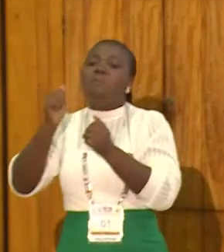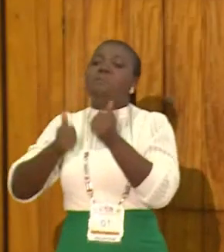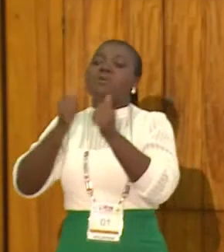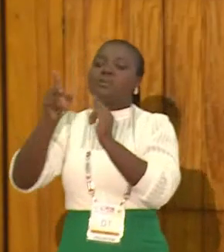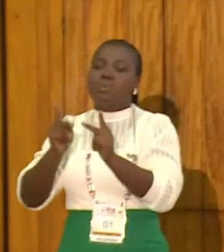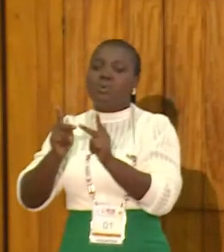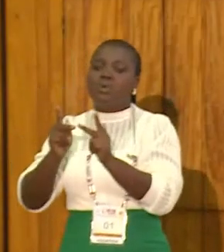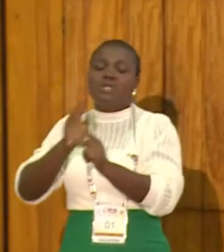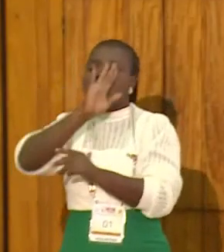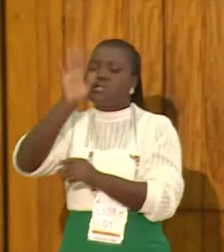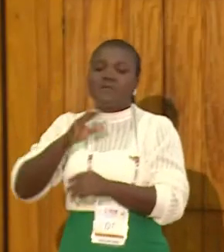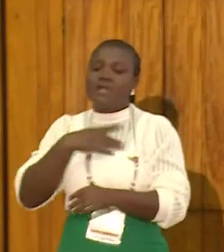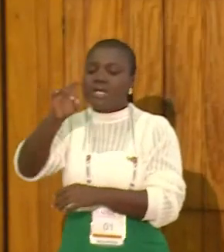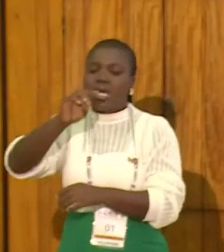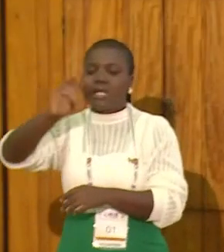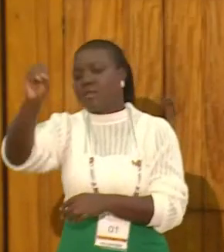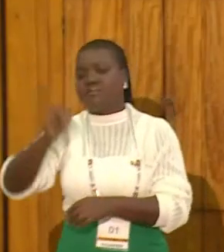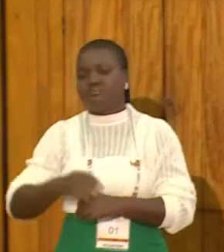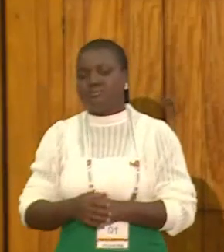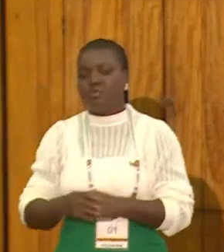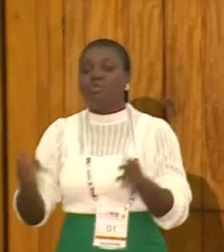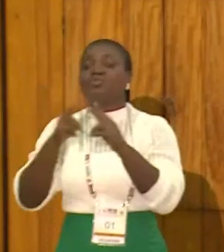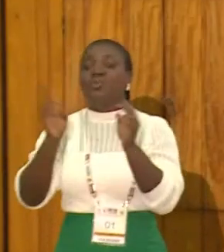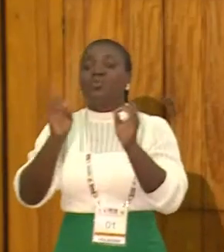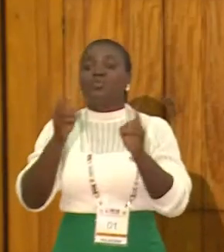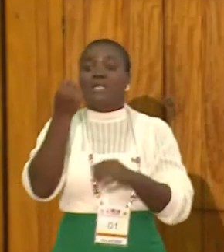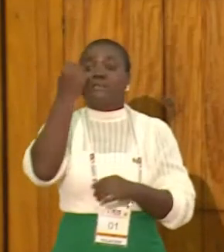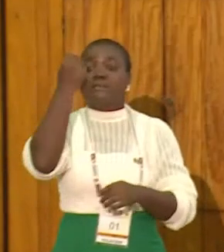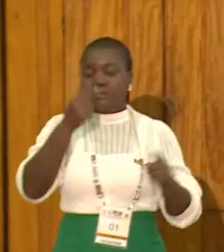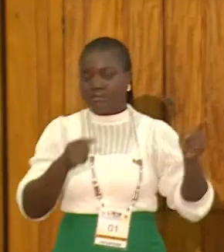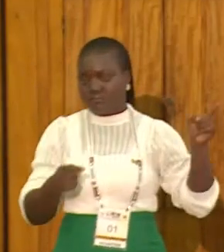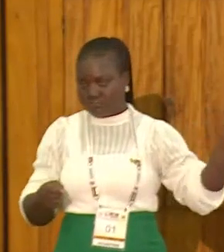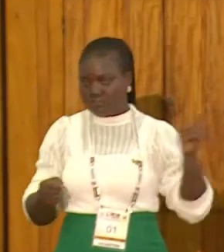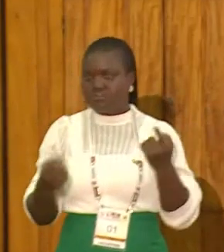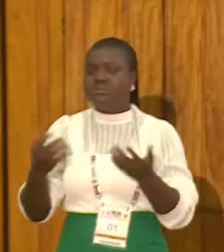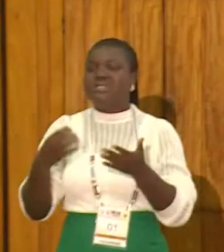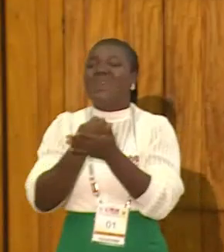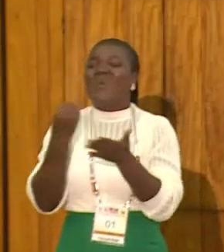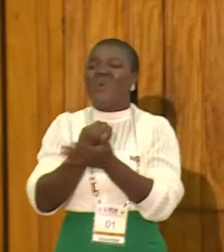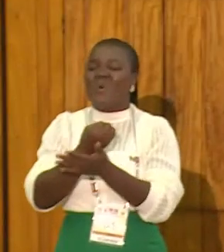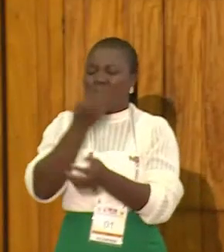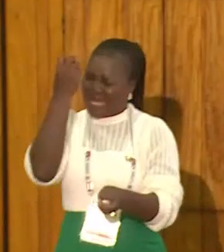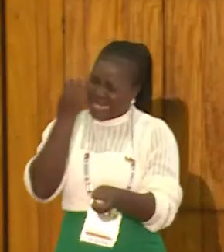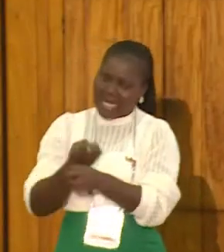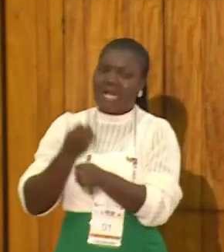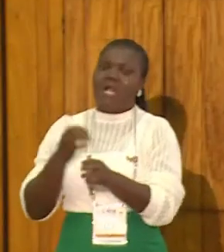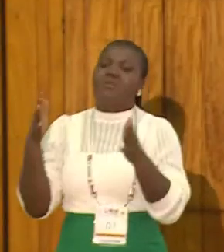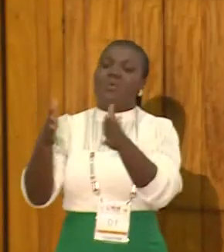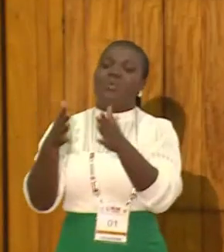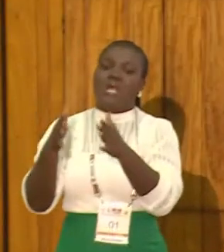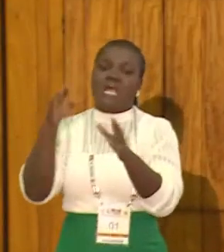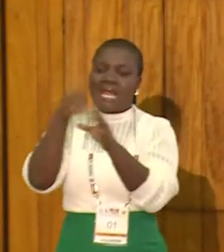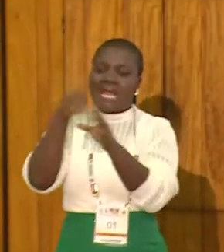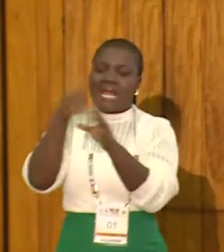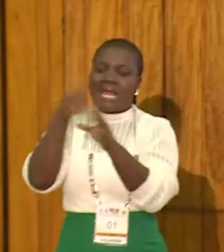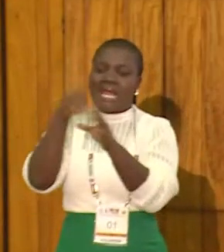they are literally gay or they are literally lesbian. So we do understand the added layer of economic hardship that a lot of LGBTQI individuals face, which